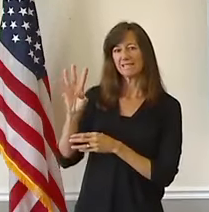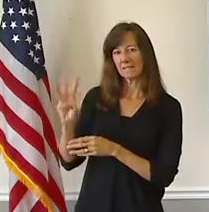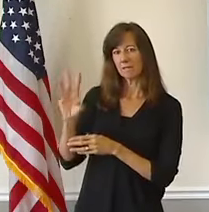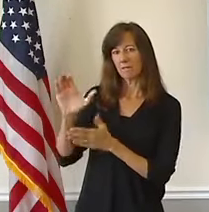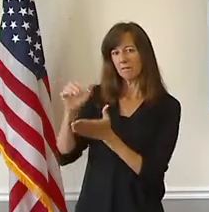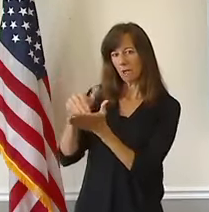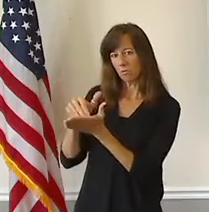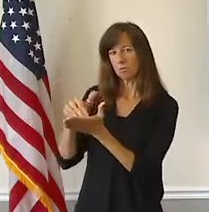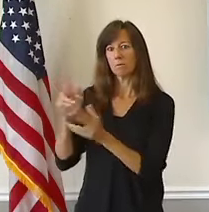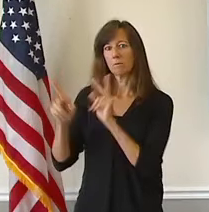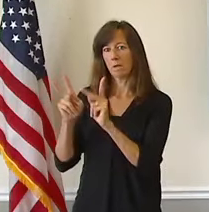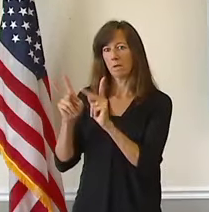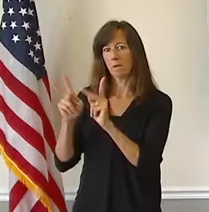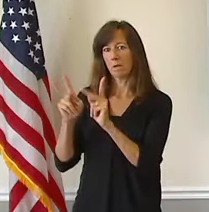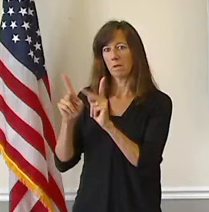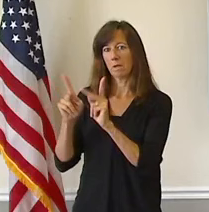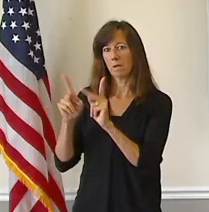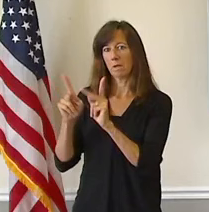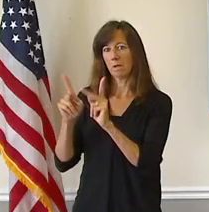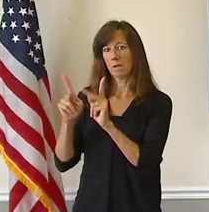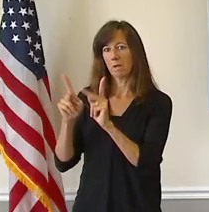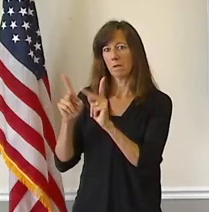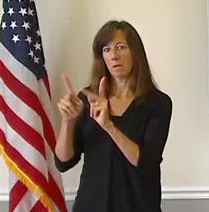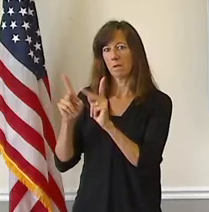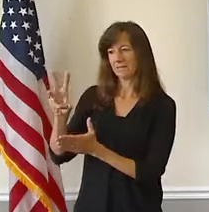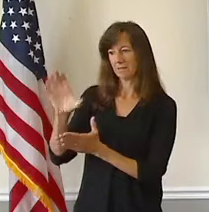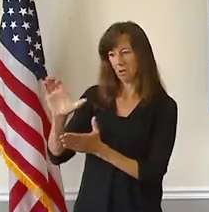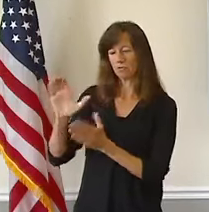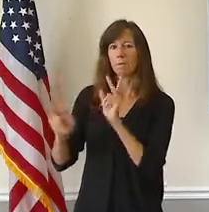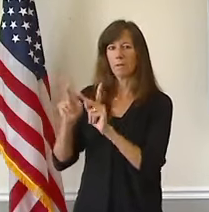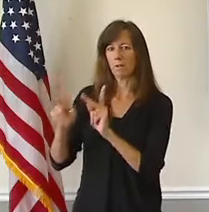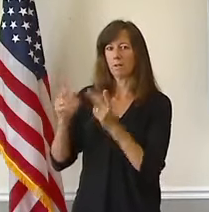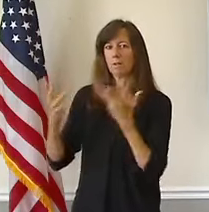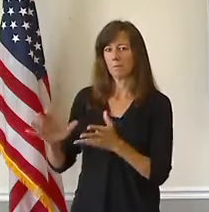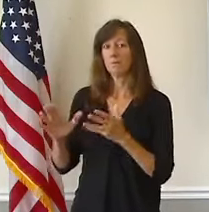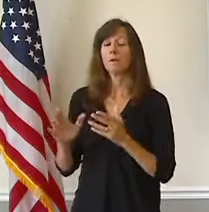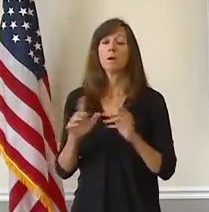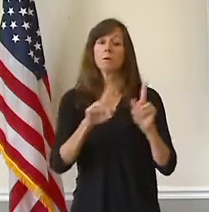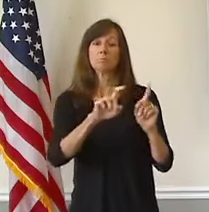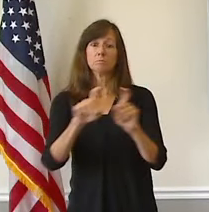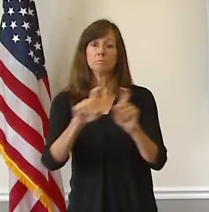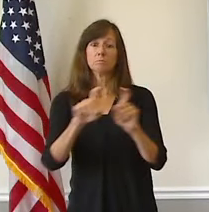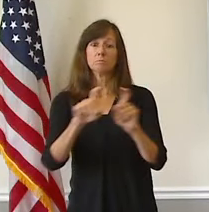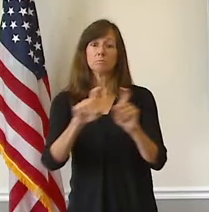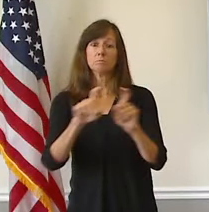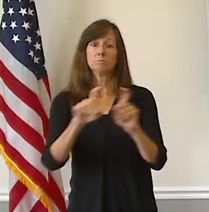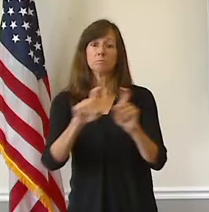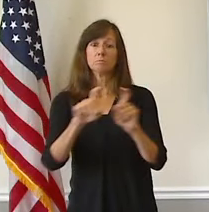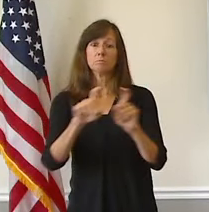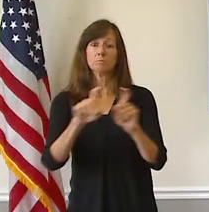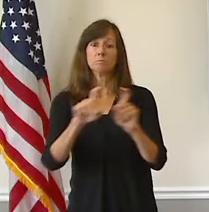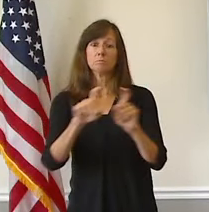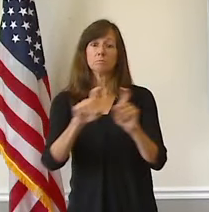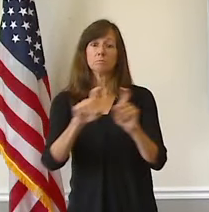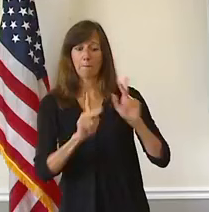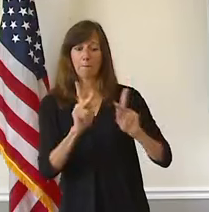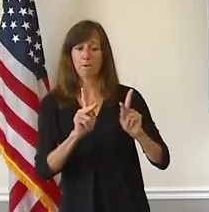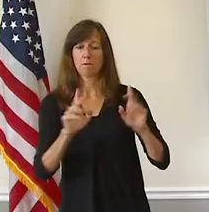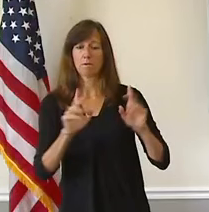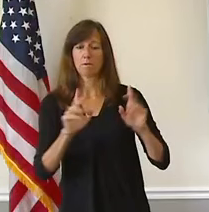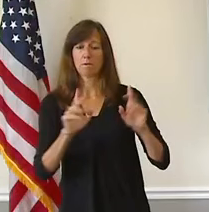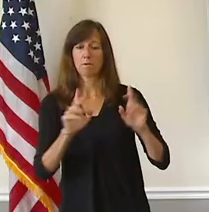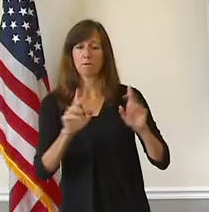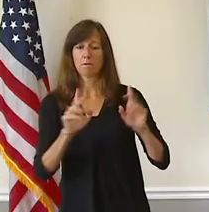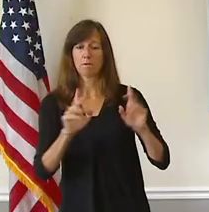cases. We are now, however, monitoring 235 total cases, active